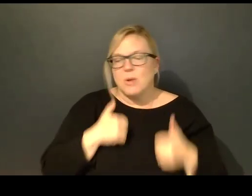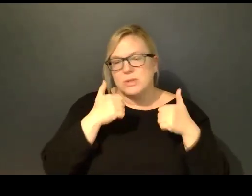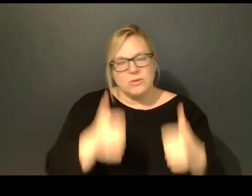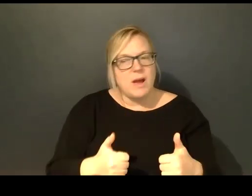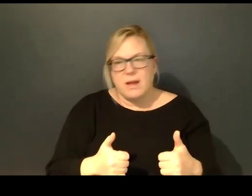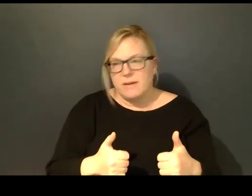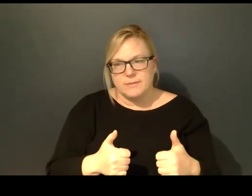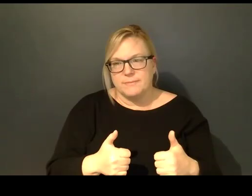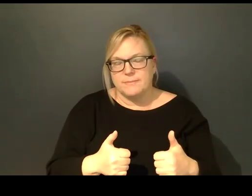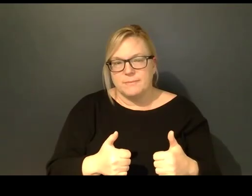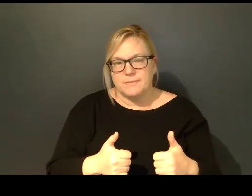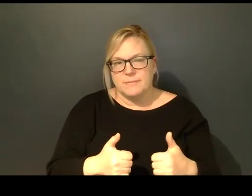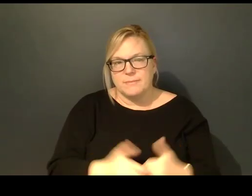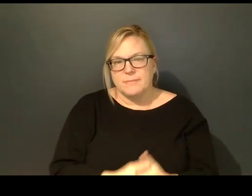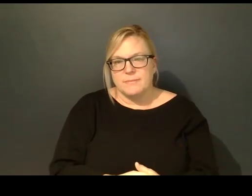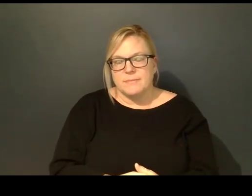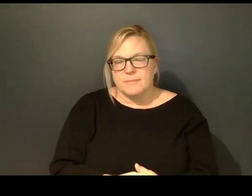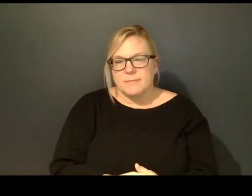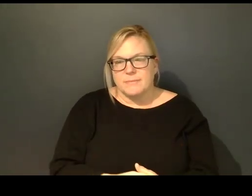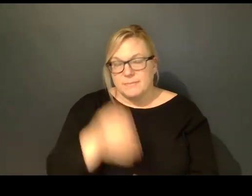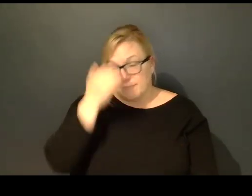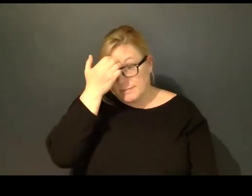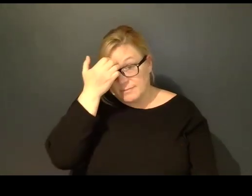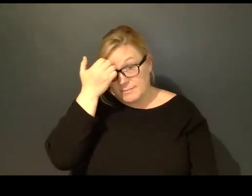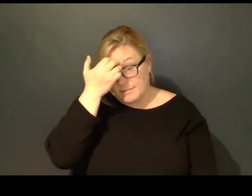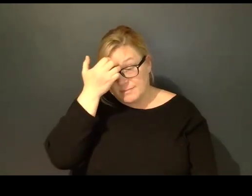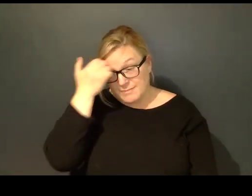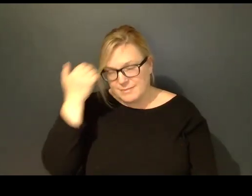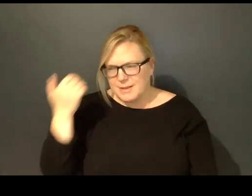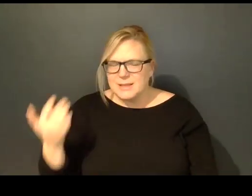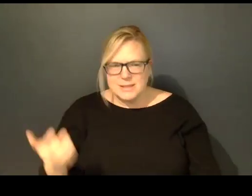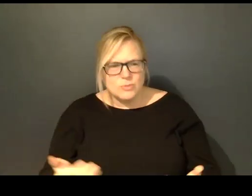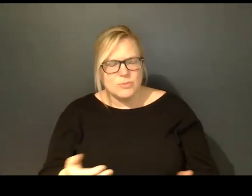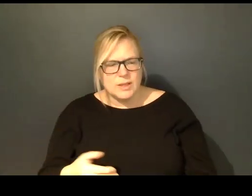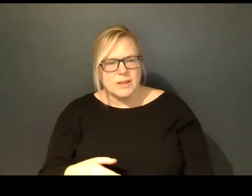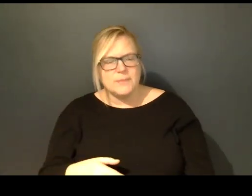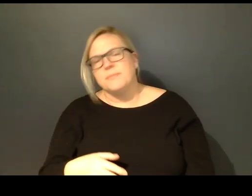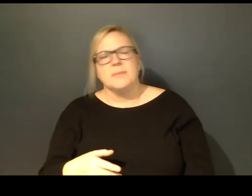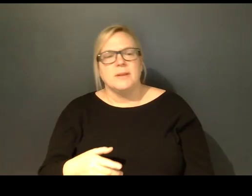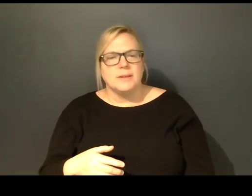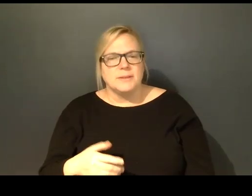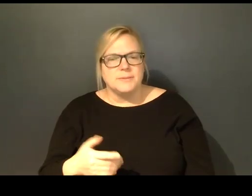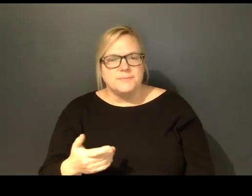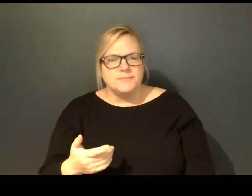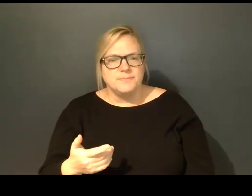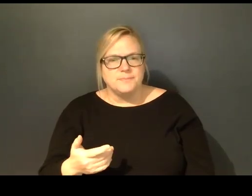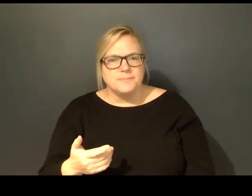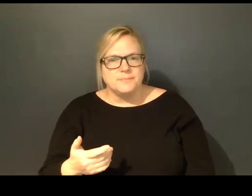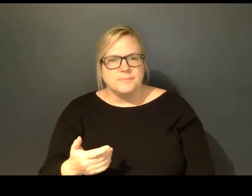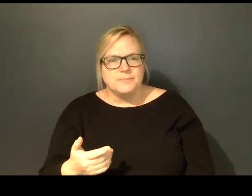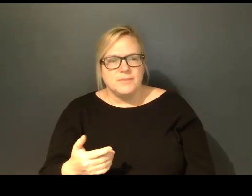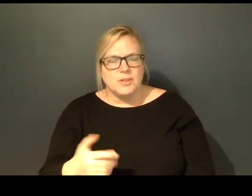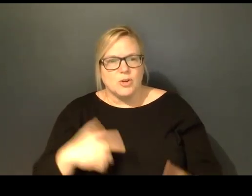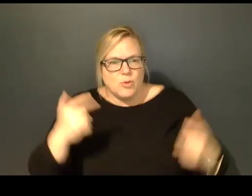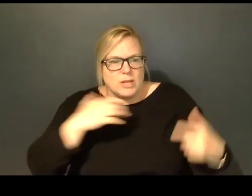today when it comes to the blind and partially sighted. It's kind of a scathing indictment of the direction of technological change, though, that your greatest wish is